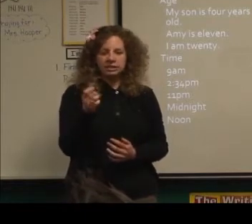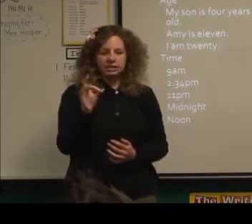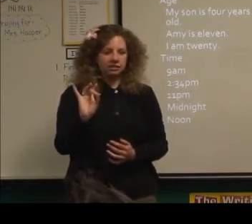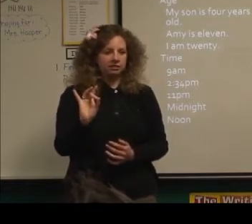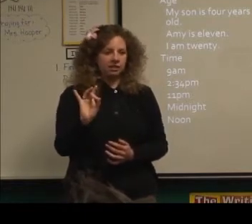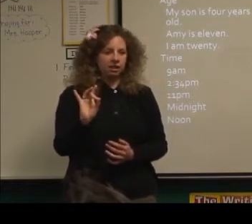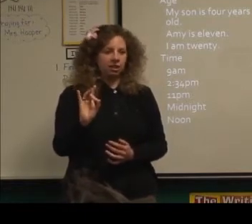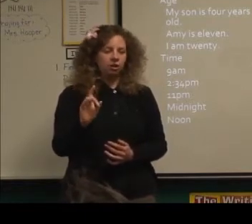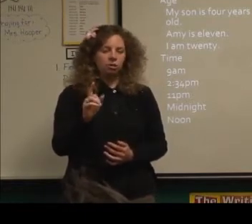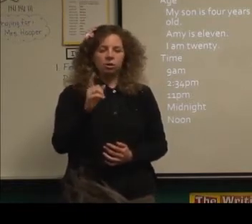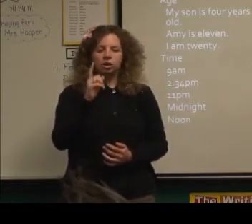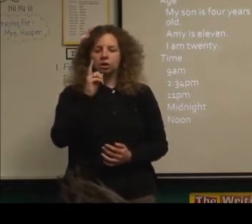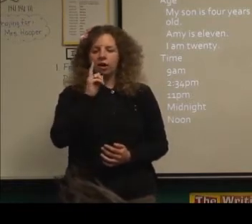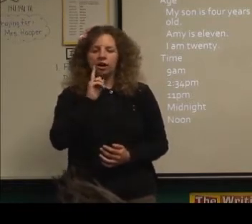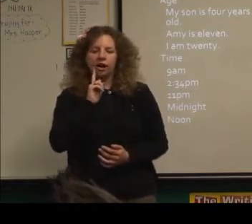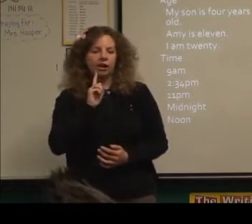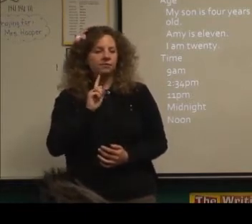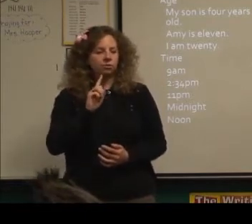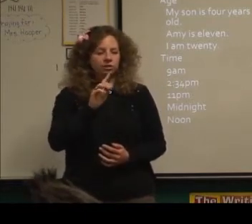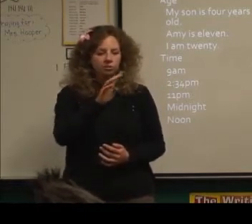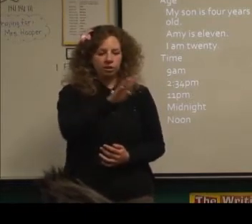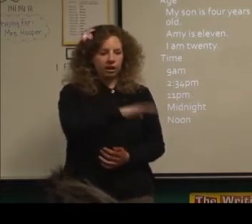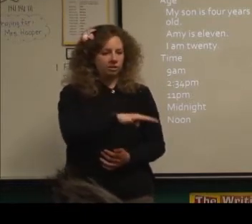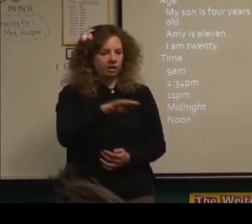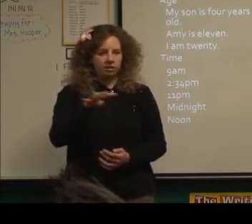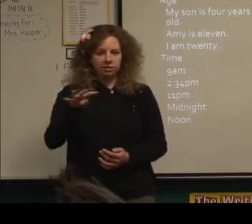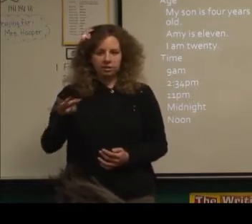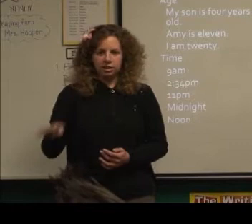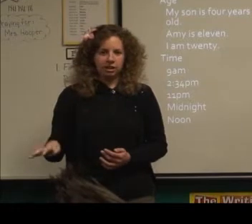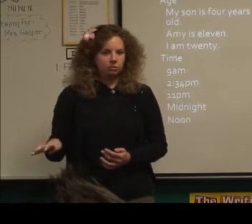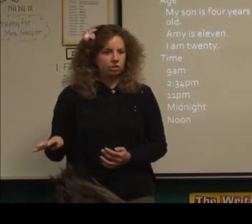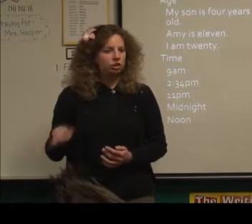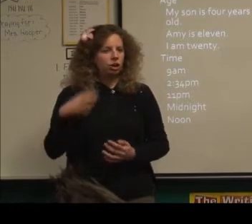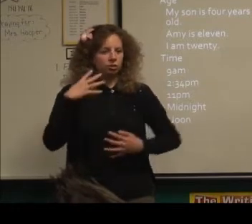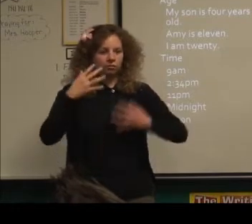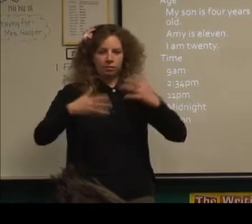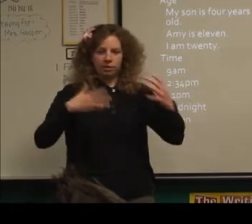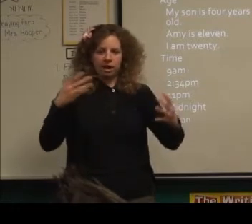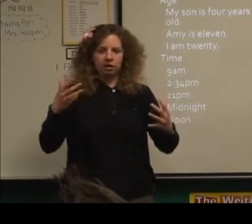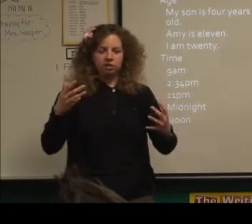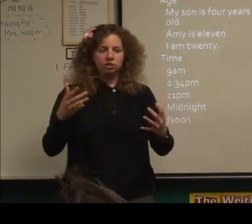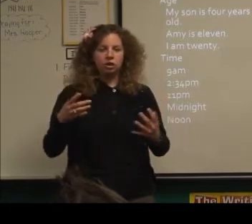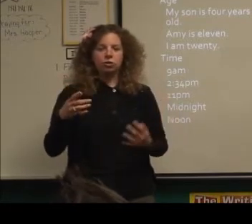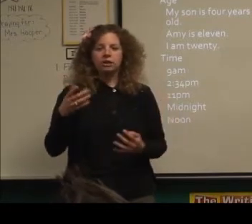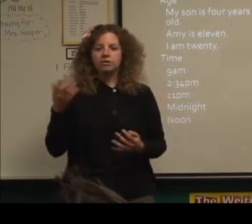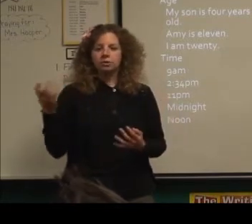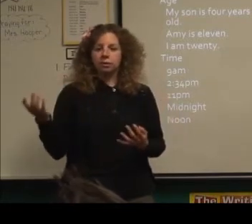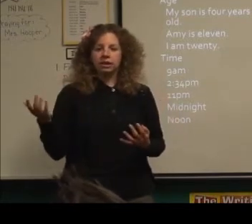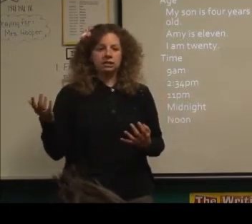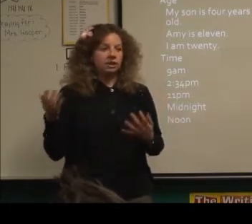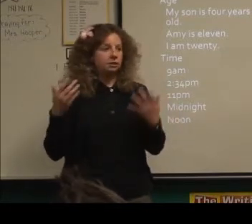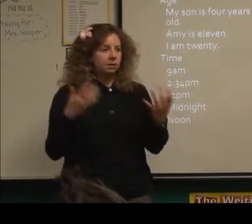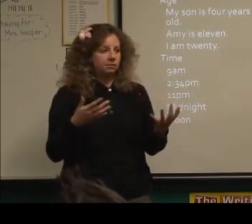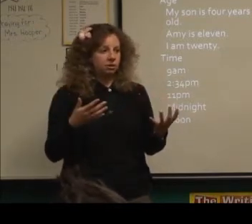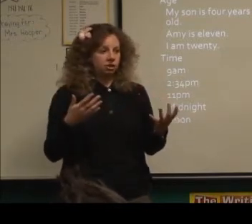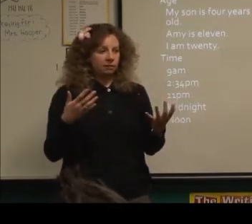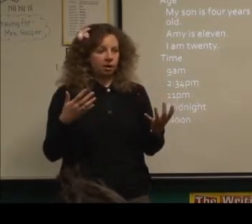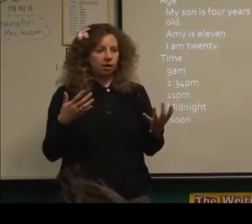18 here, or you could go out, I'm 44 out here, and it would just go from there. So if it was like a baby, you're talking about